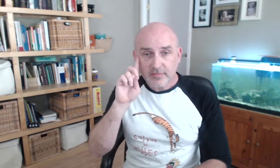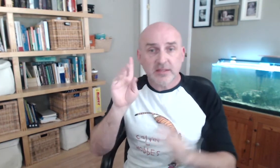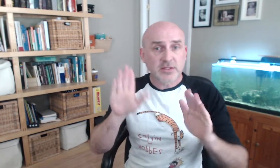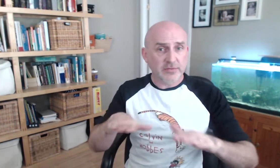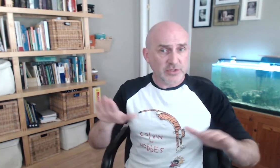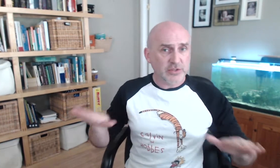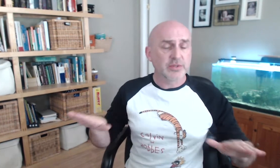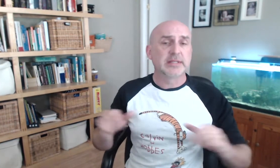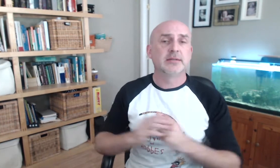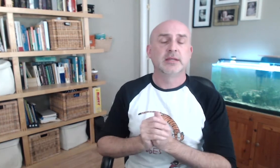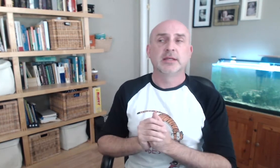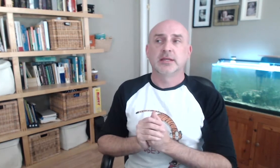deaf children,